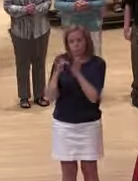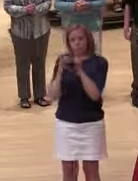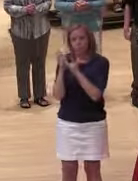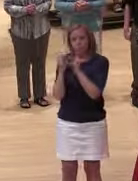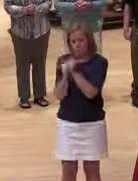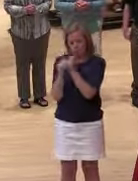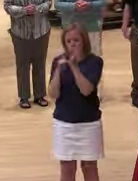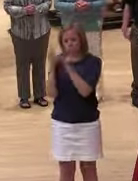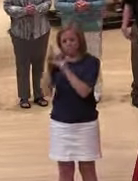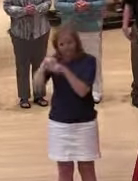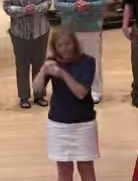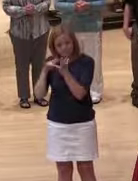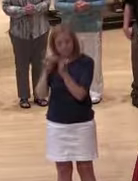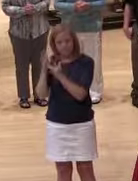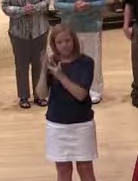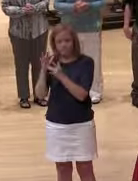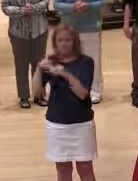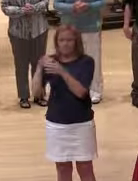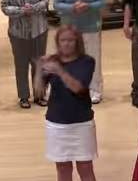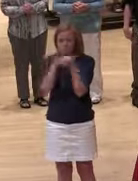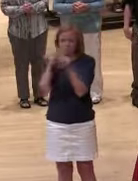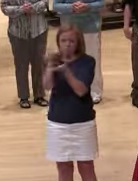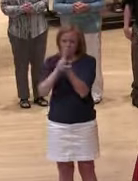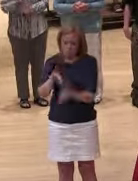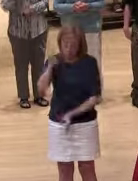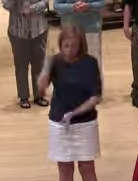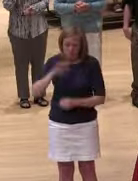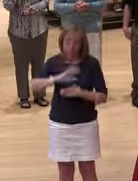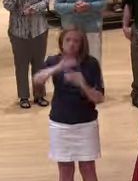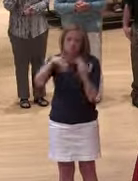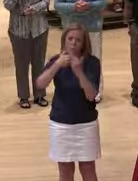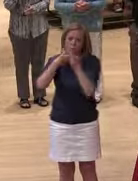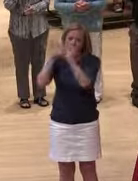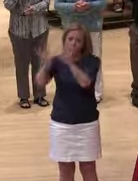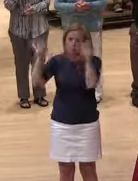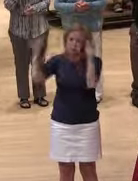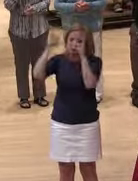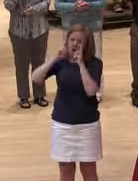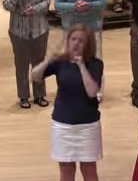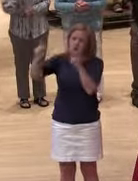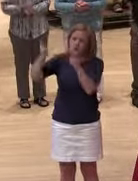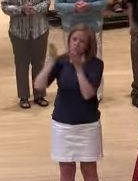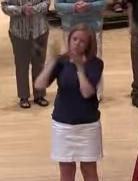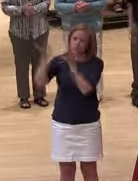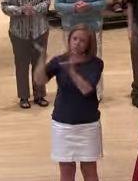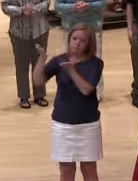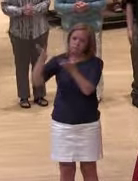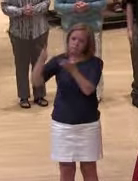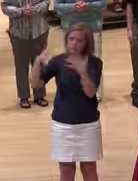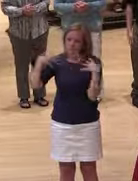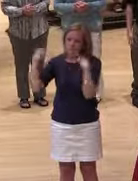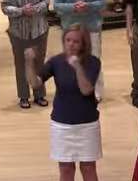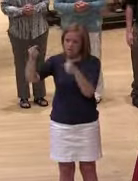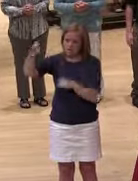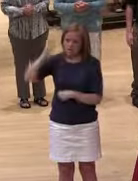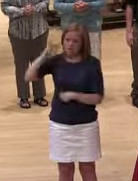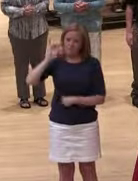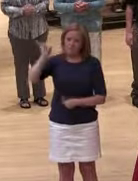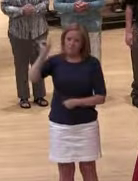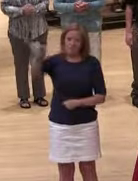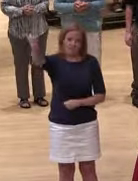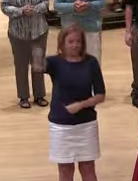with him, and in him, in the unity of the Holy Spirit, all glory and honor is yours, Almighty God,